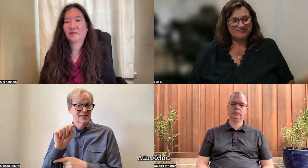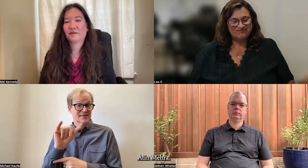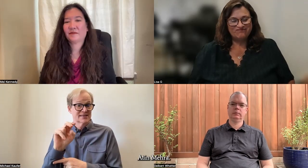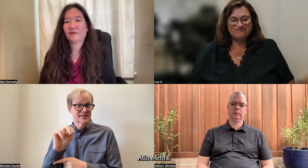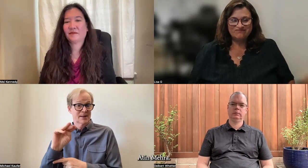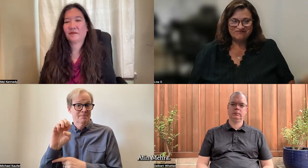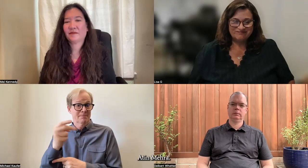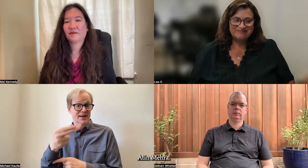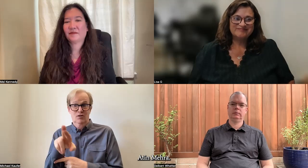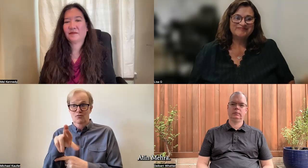Mera.